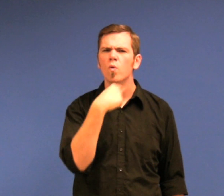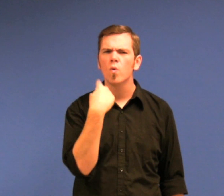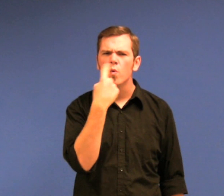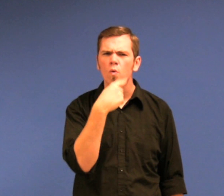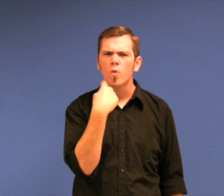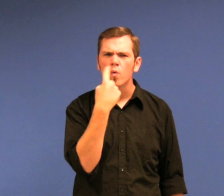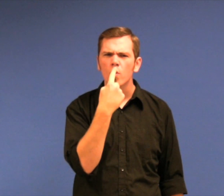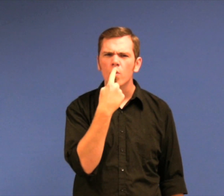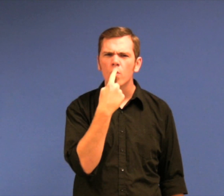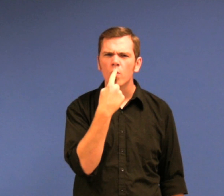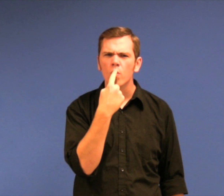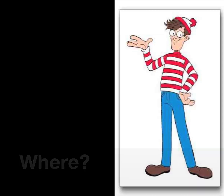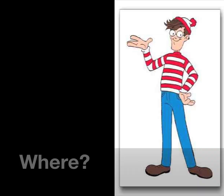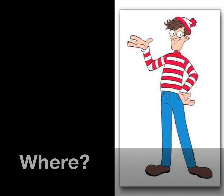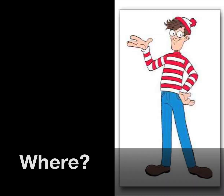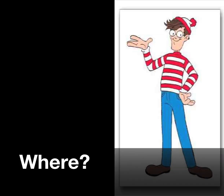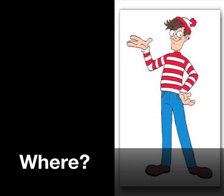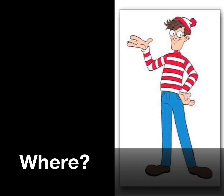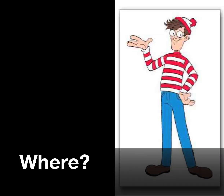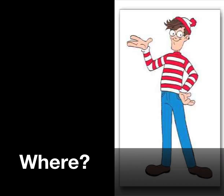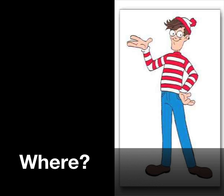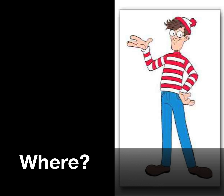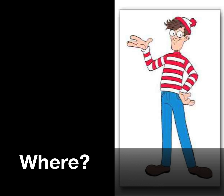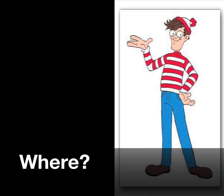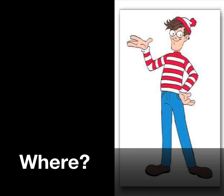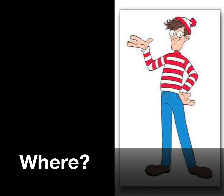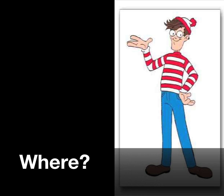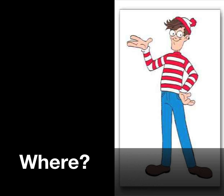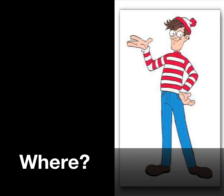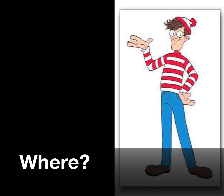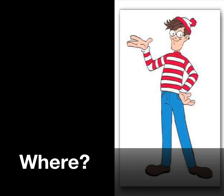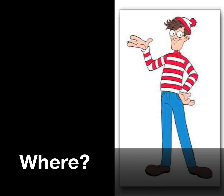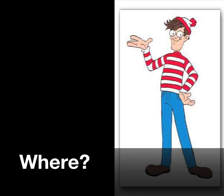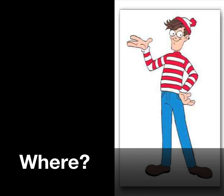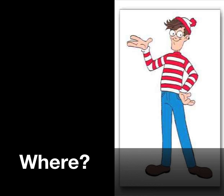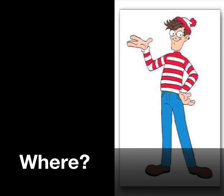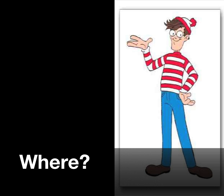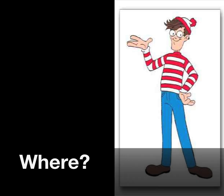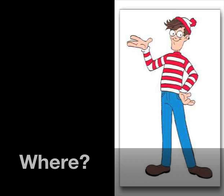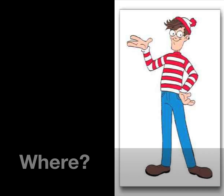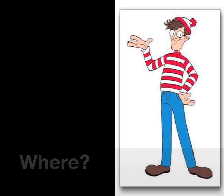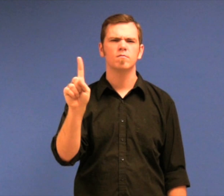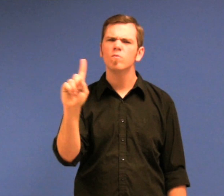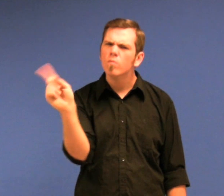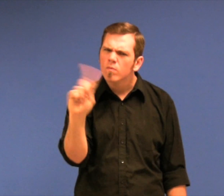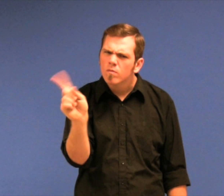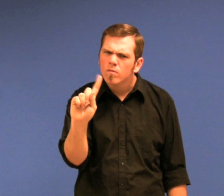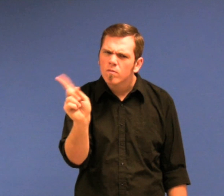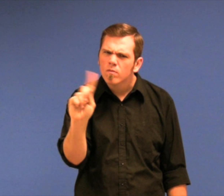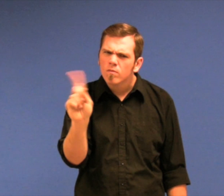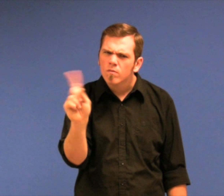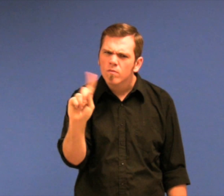Who. It really is up to you. Alright, our other question word for this lesson is where. The sign for where, like where's Waldo, is